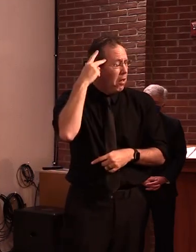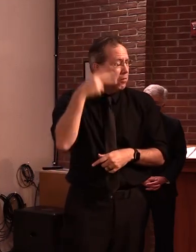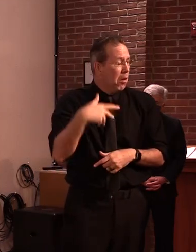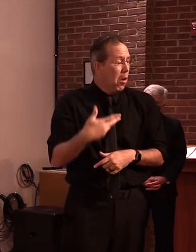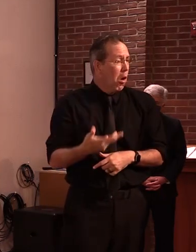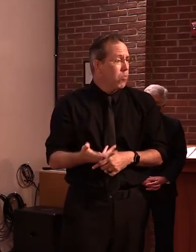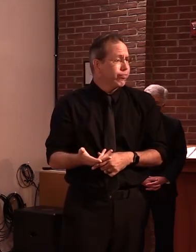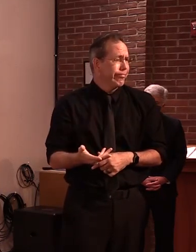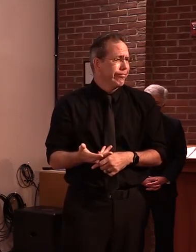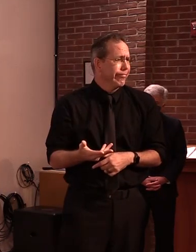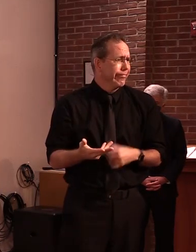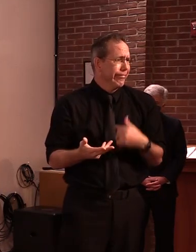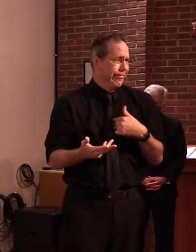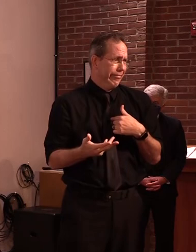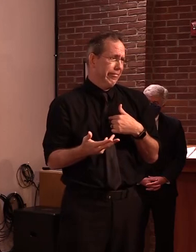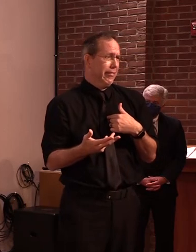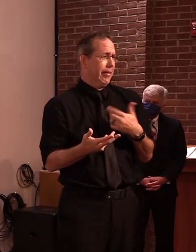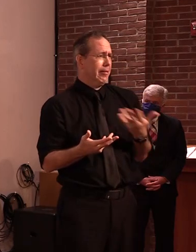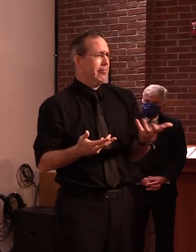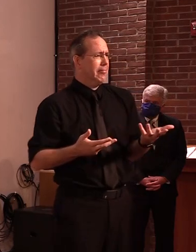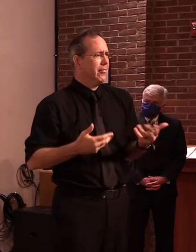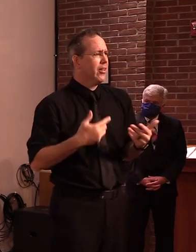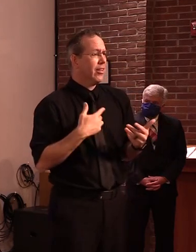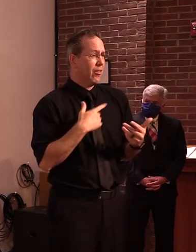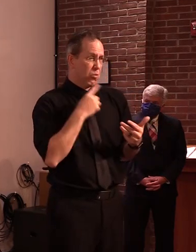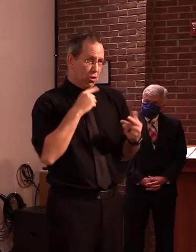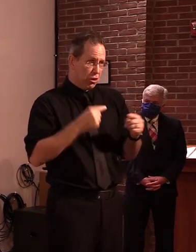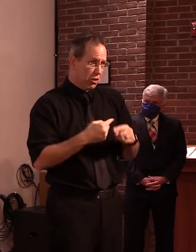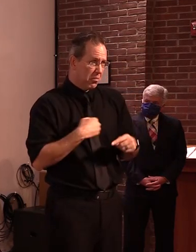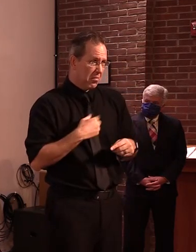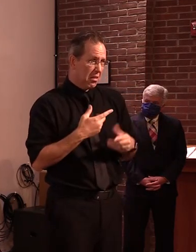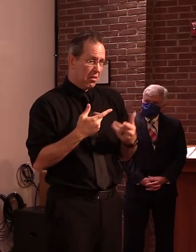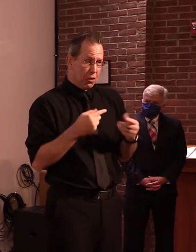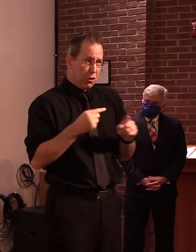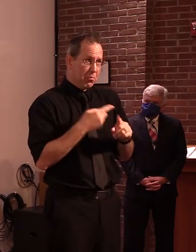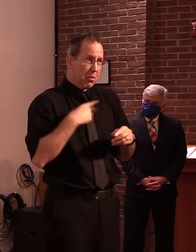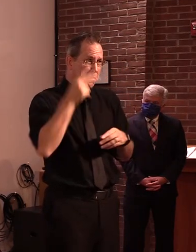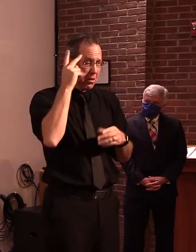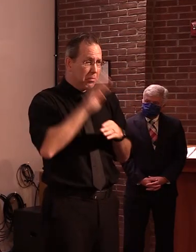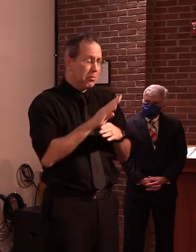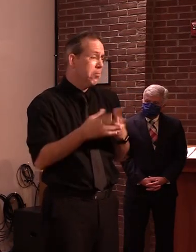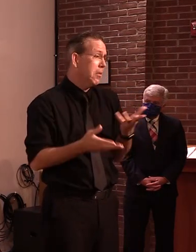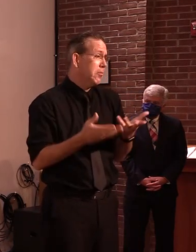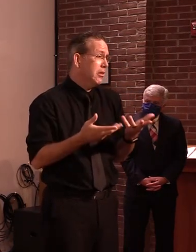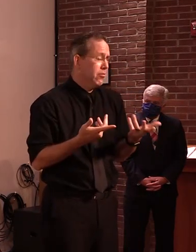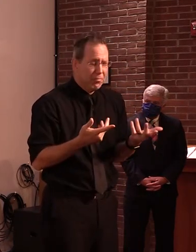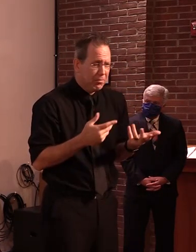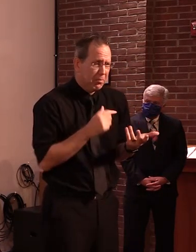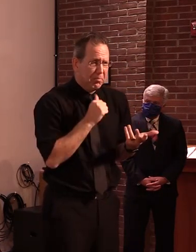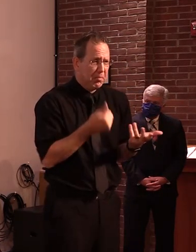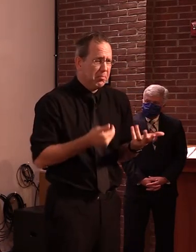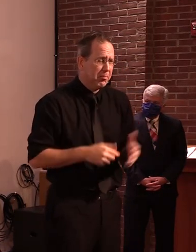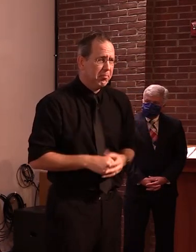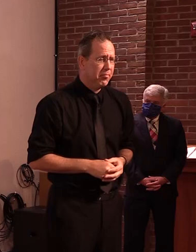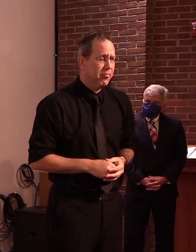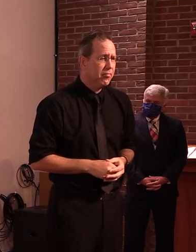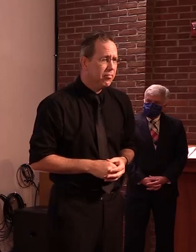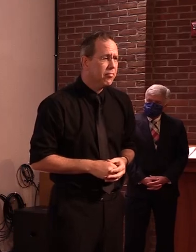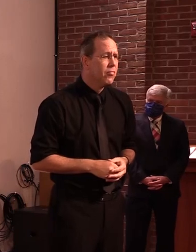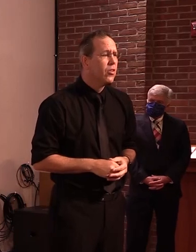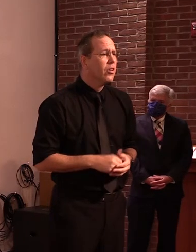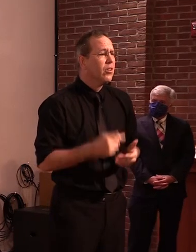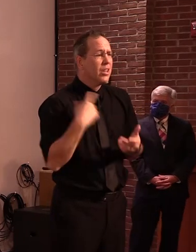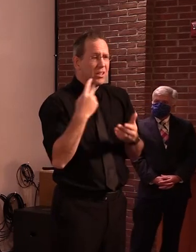move on my part to impose a mass mandate in Vermont in 2 or 3 weeks before a